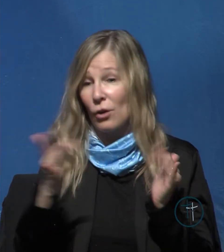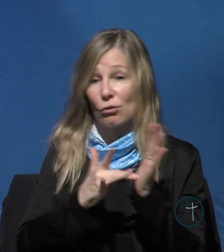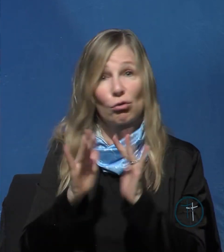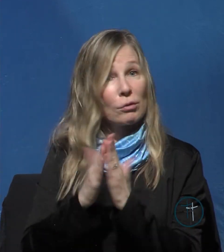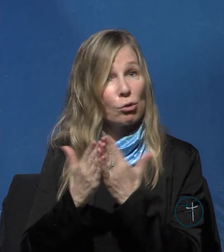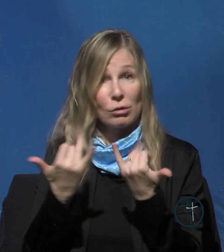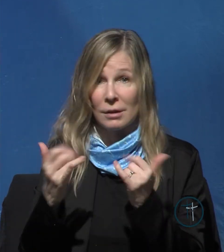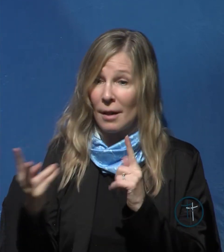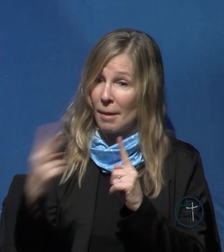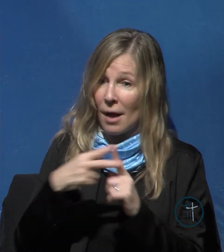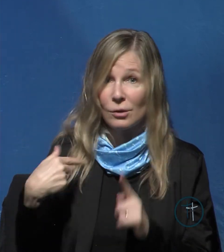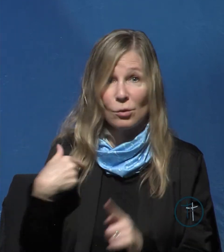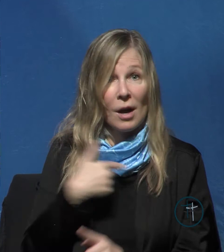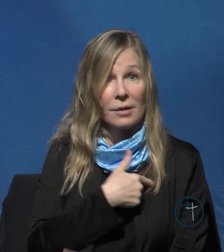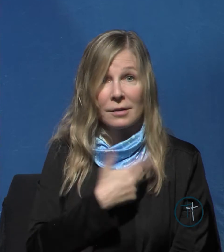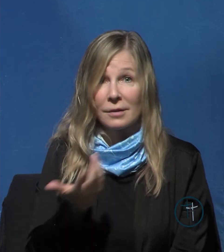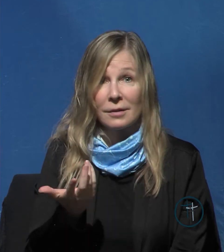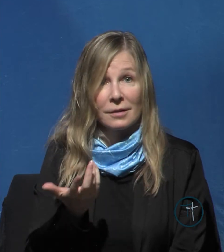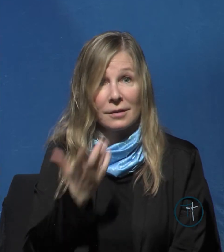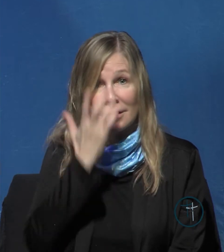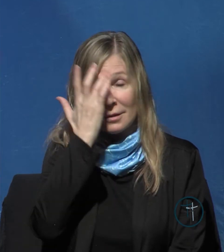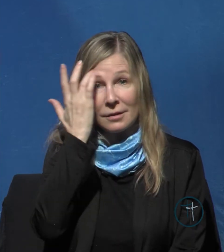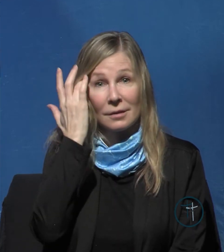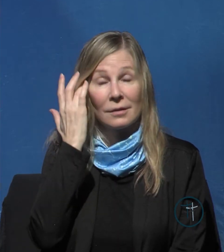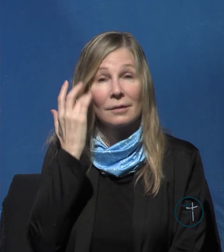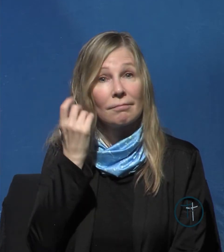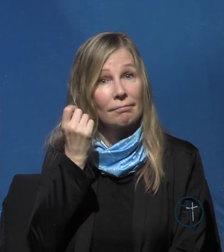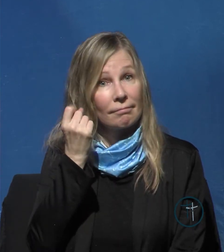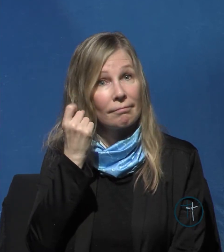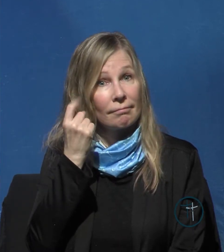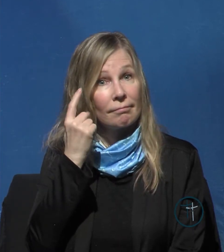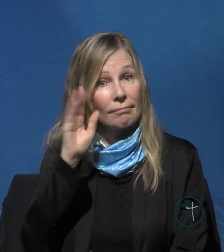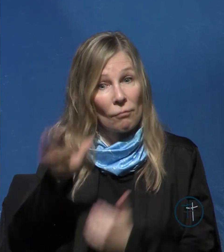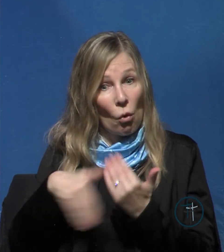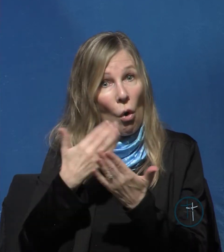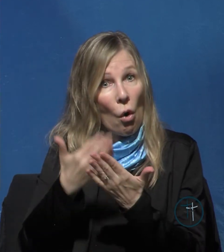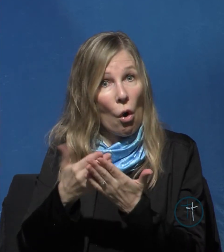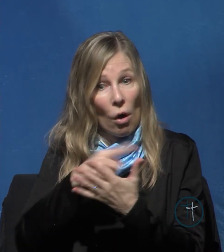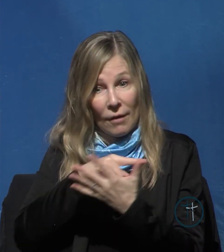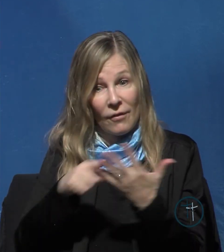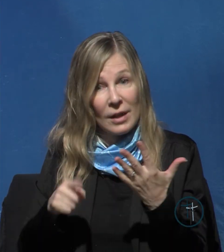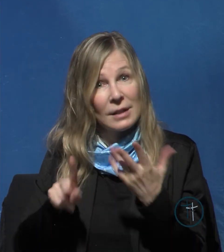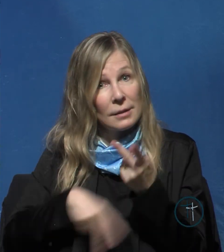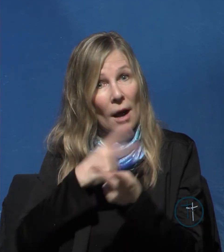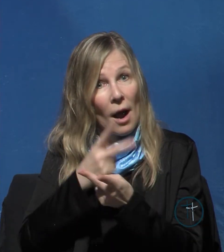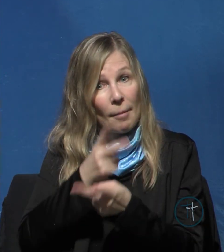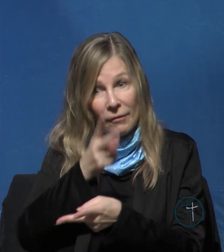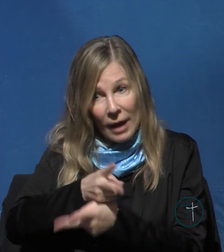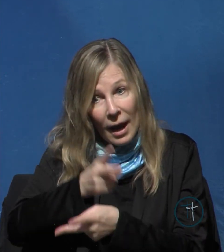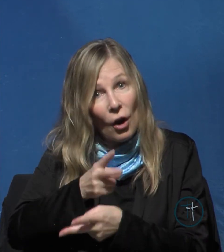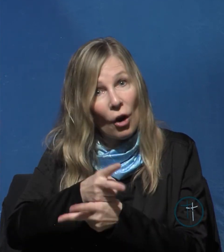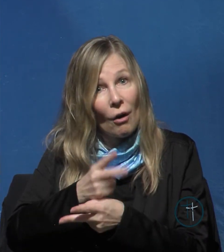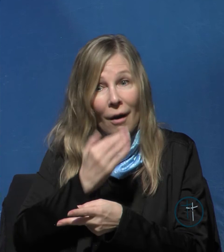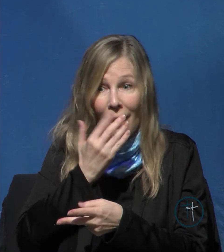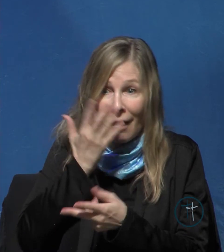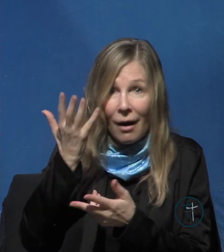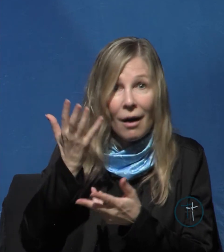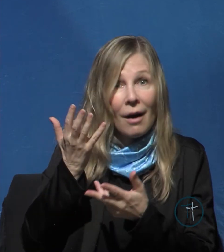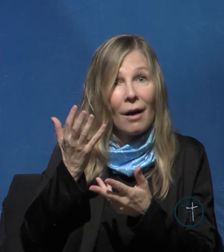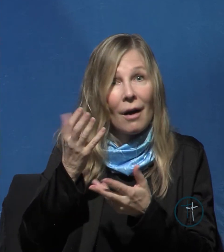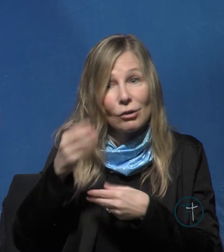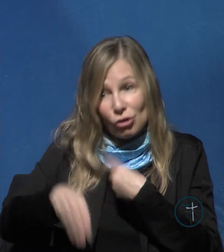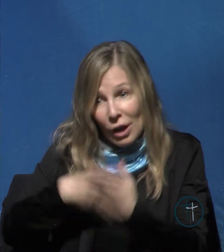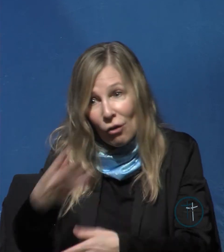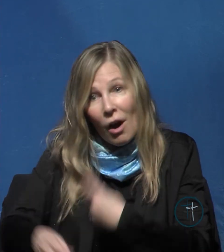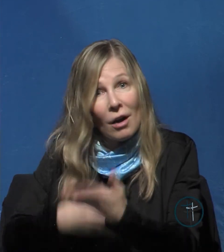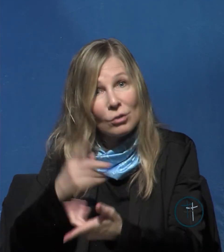is applicable to us. And to understand all of this type of care and hospitality,